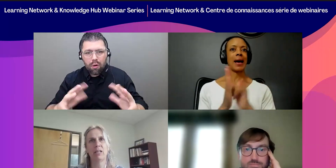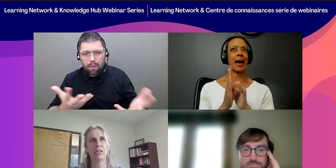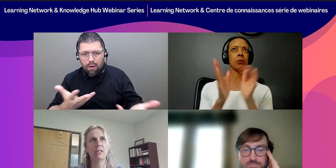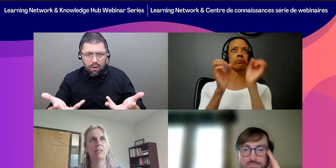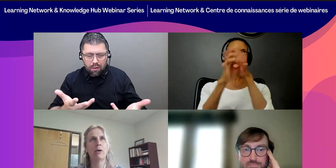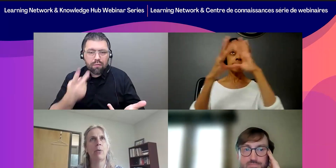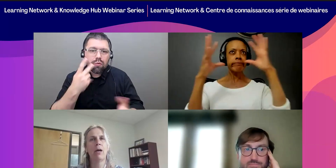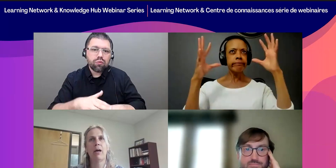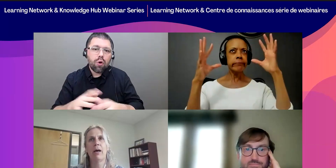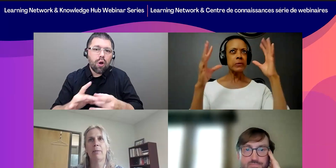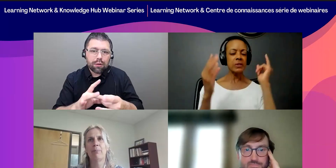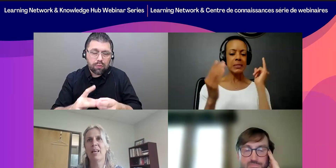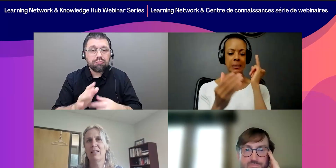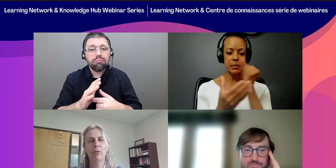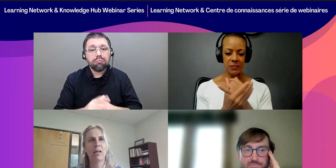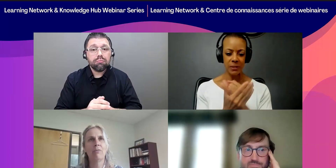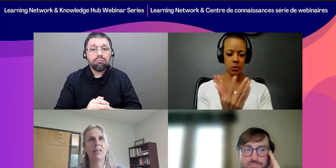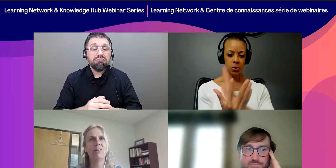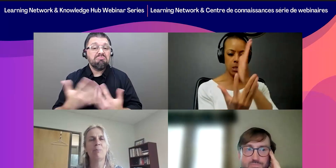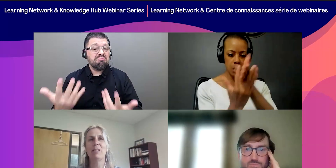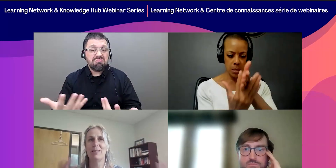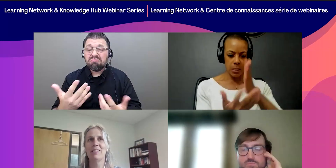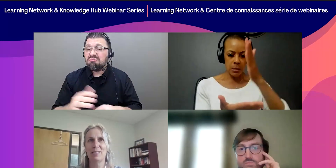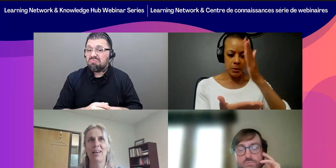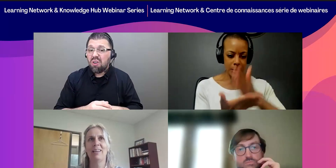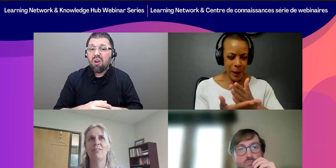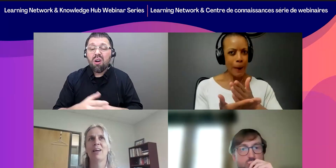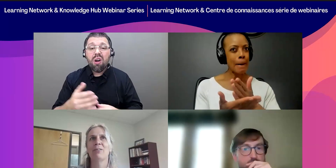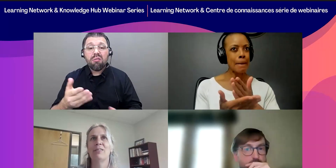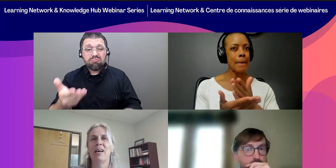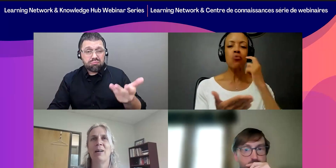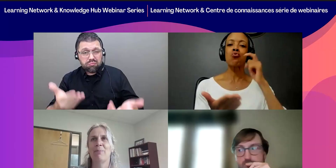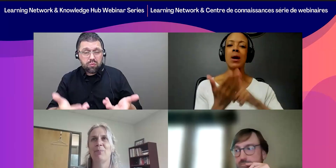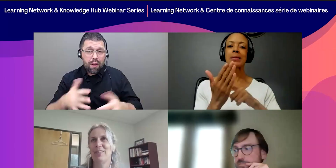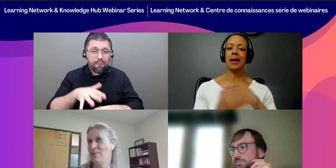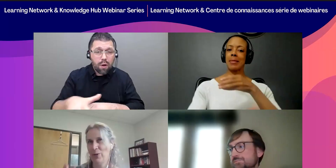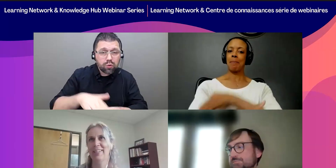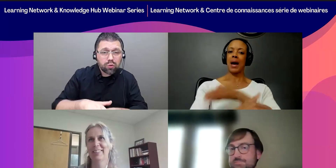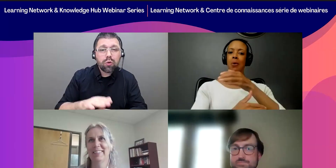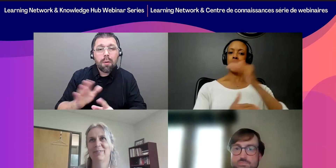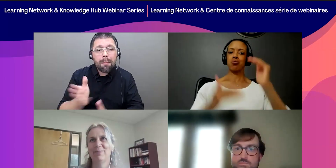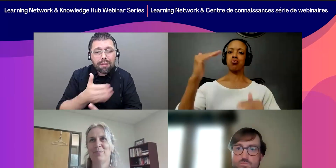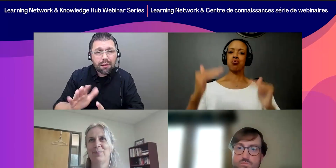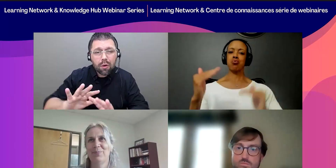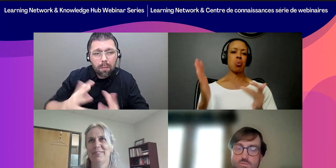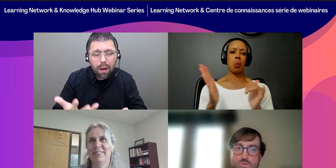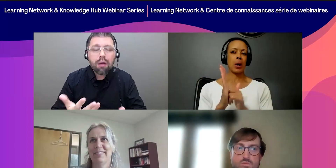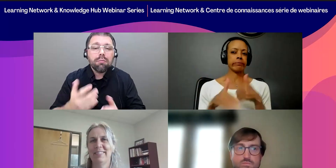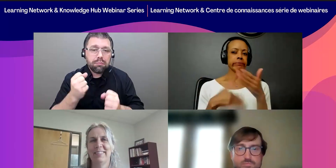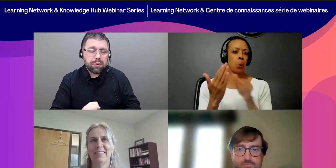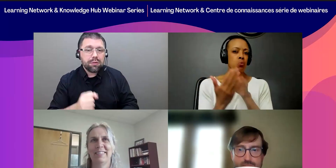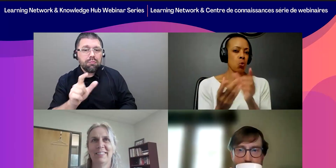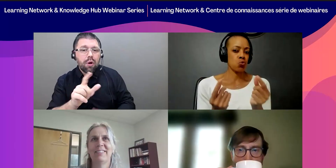about interventions? And so Lori, I'd invite you to speak to this slide around this work. Oh,